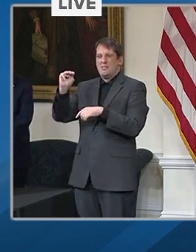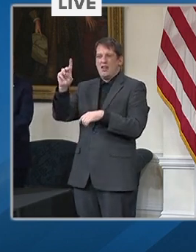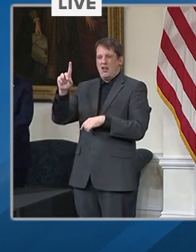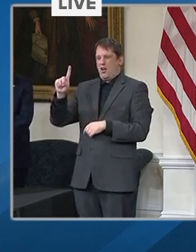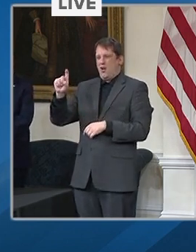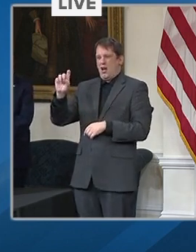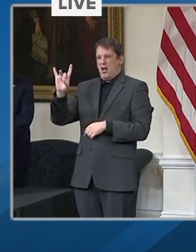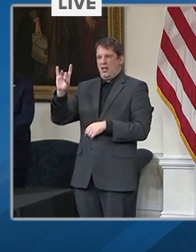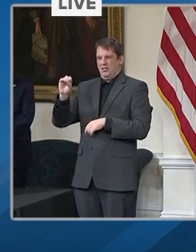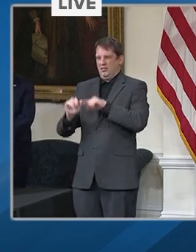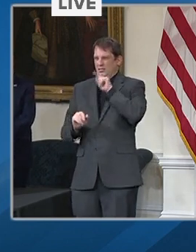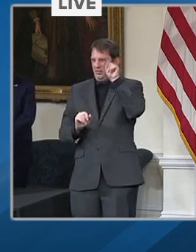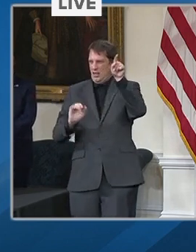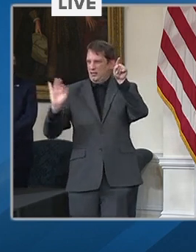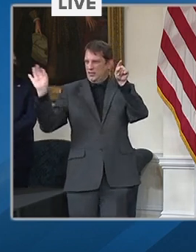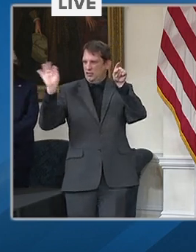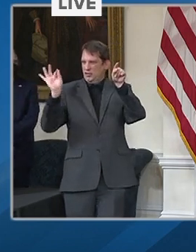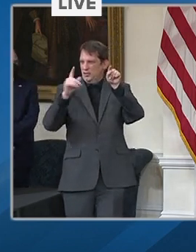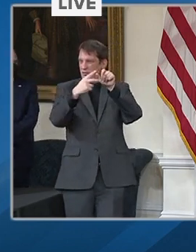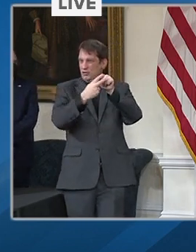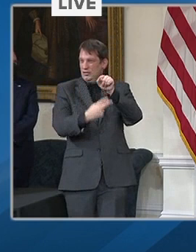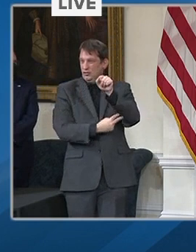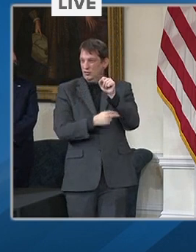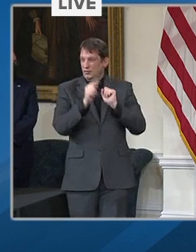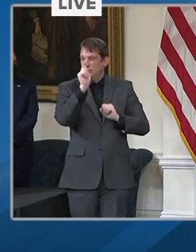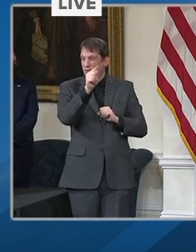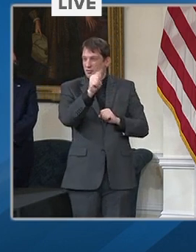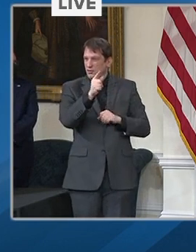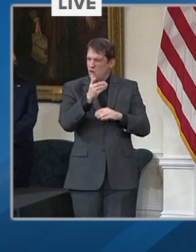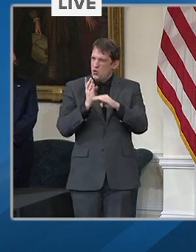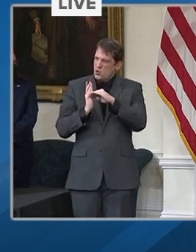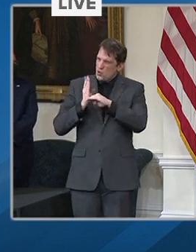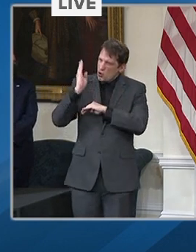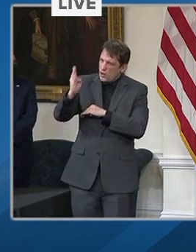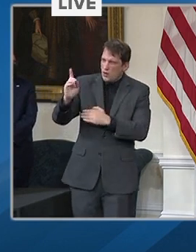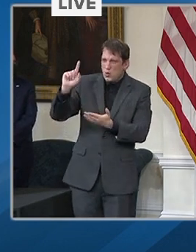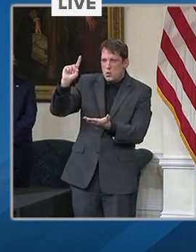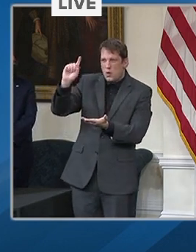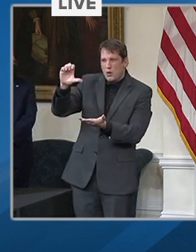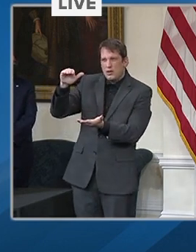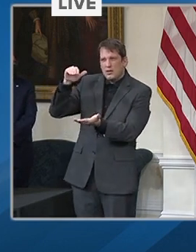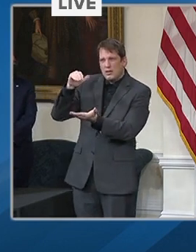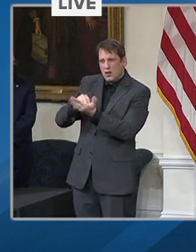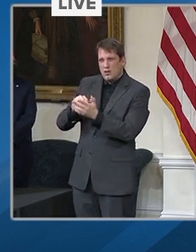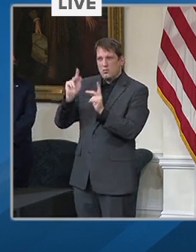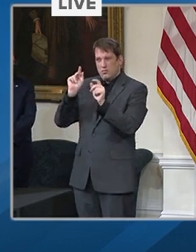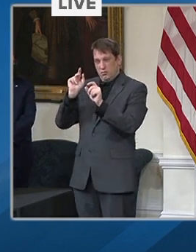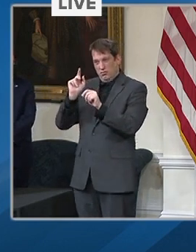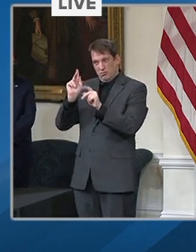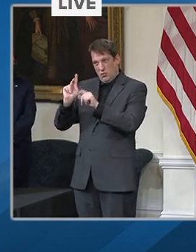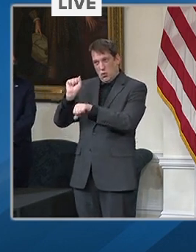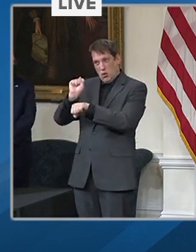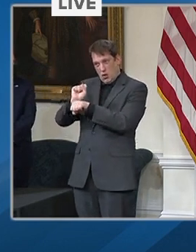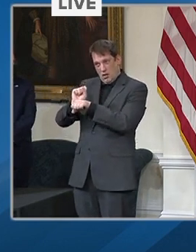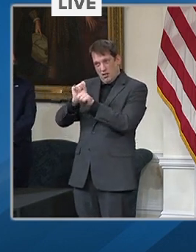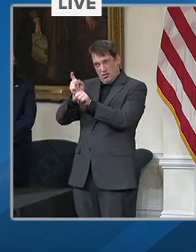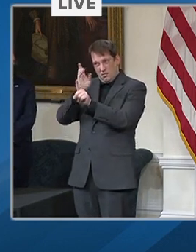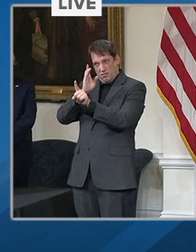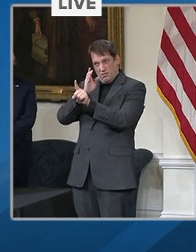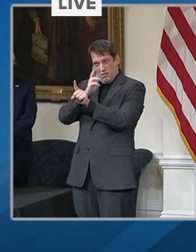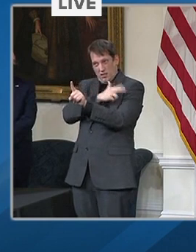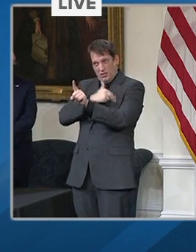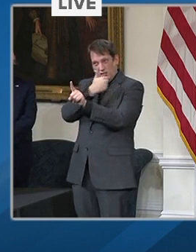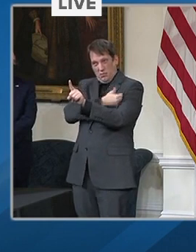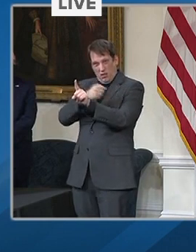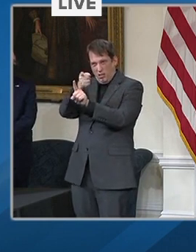more than 100,000 members of our essential workforce in Baltimore's core bus system every day. We've responded to 31,000 incidents